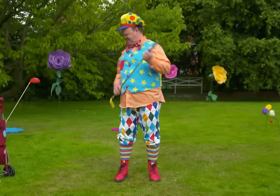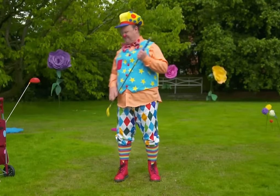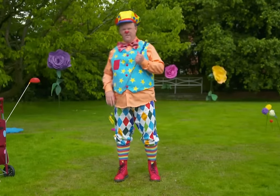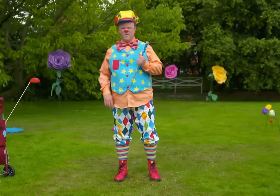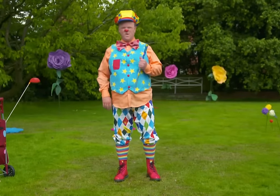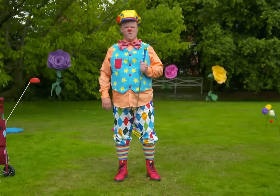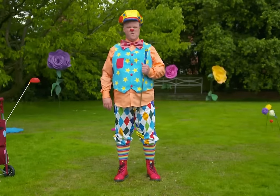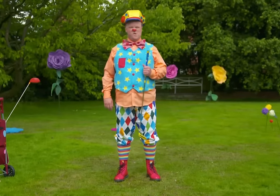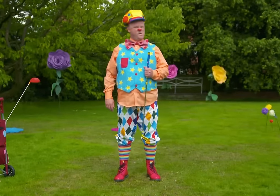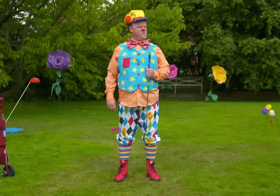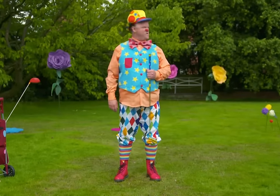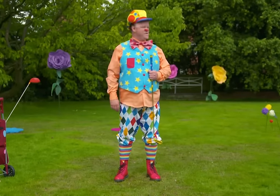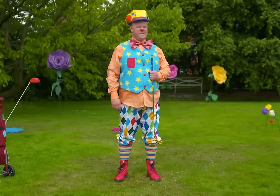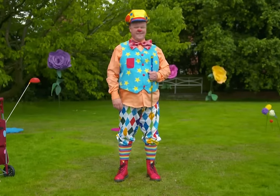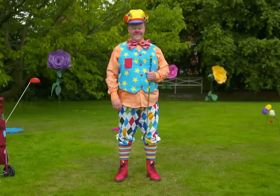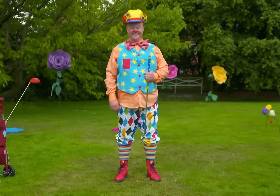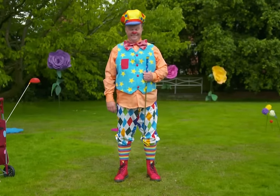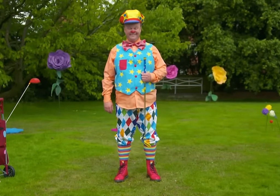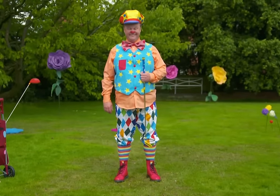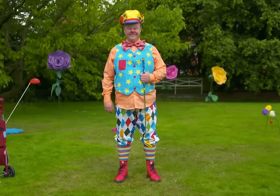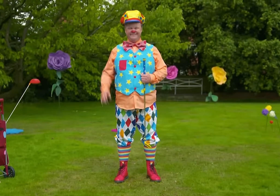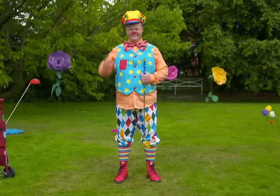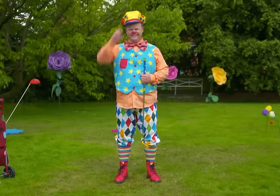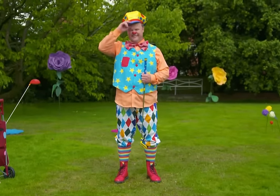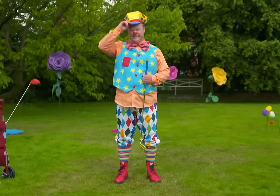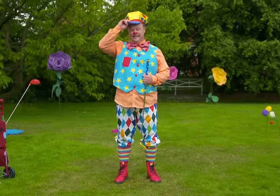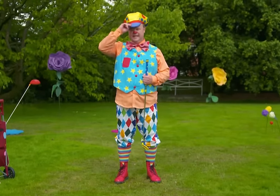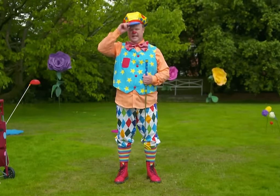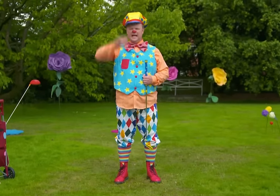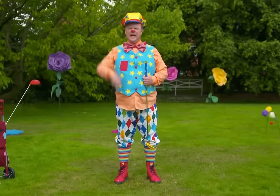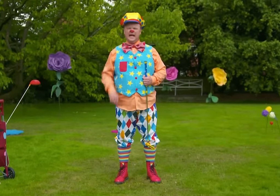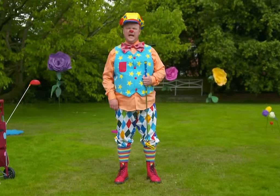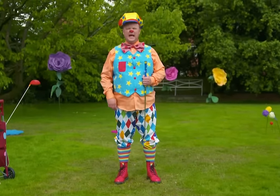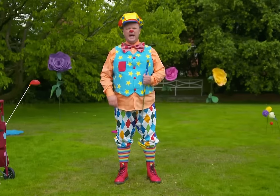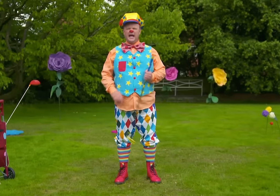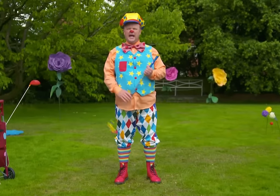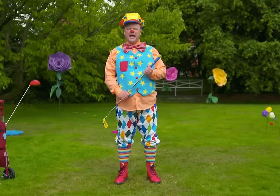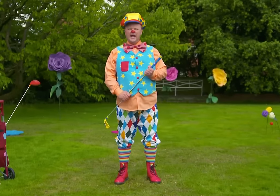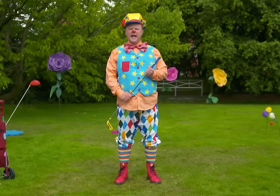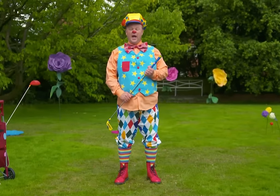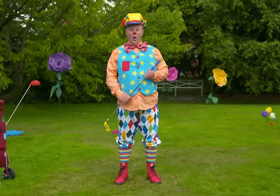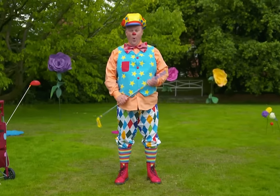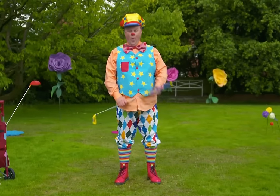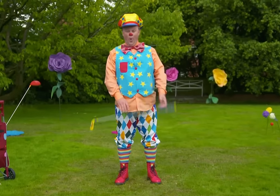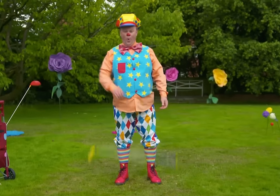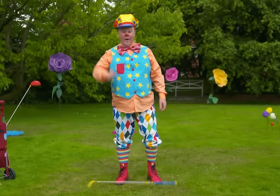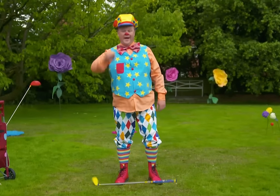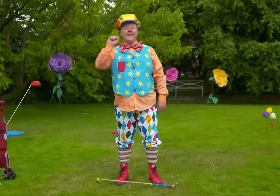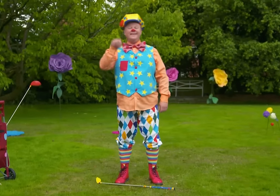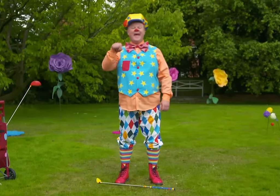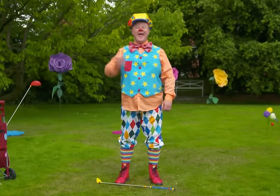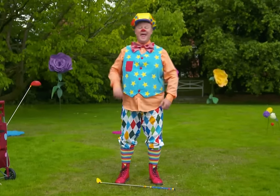As you are such a great golfer, please could you show us a sign for hole in one? Ooh,